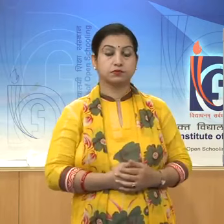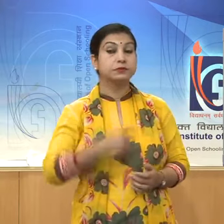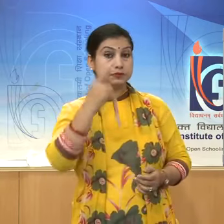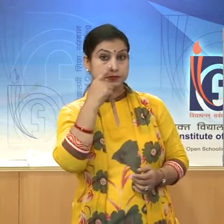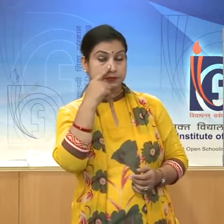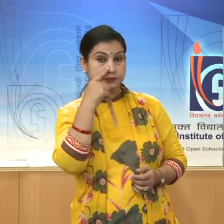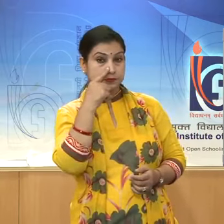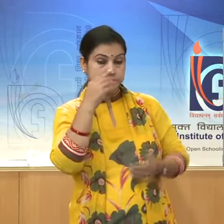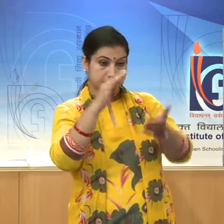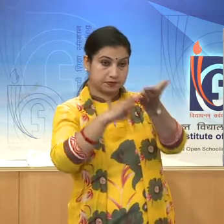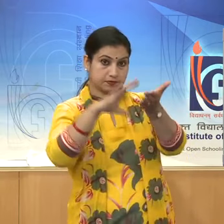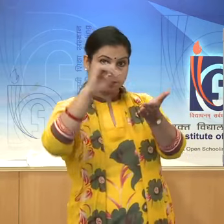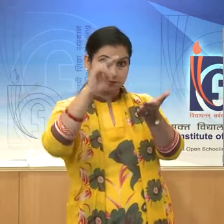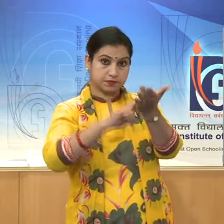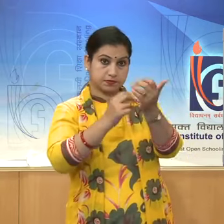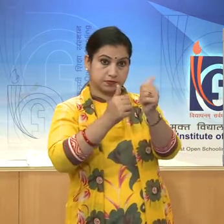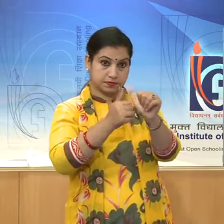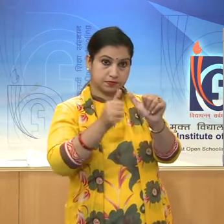Mona Lisa was painted